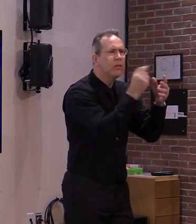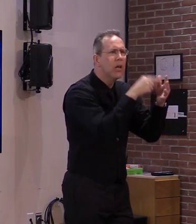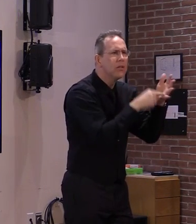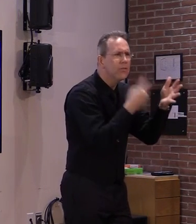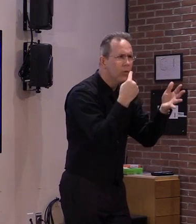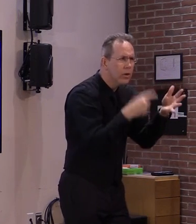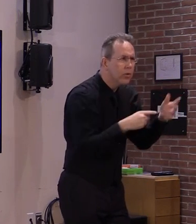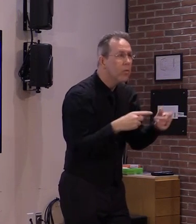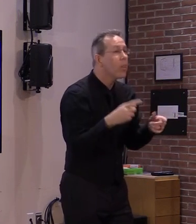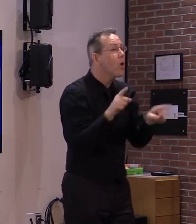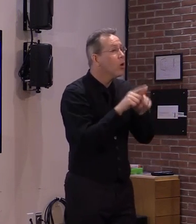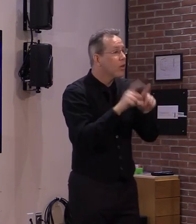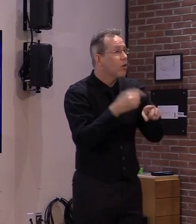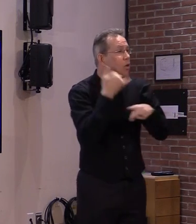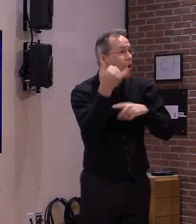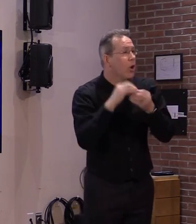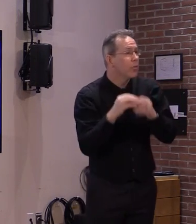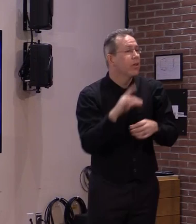877-214-3332. Again,